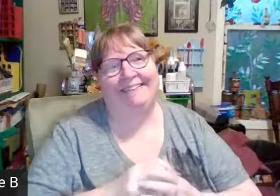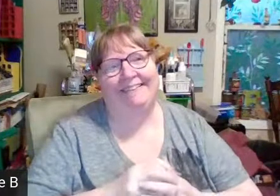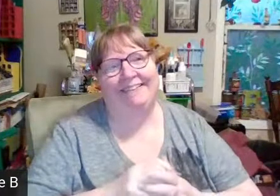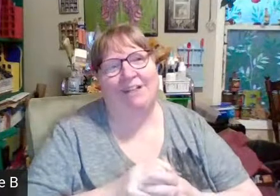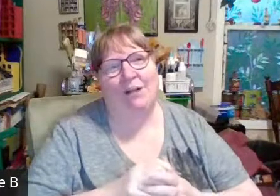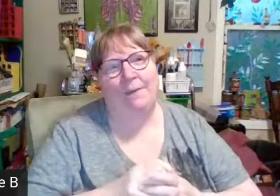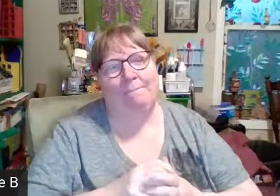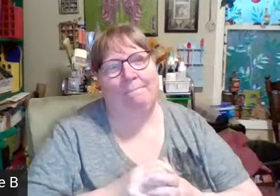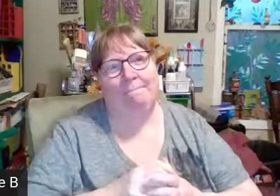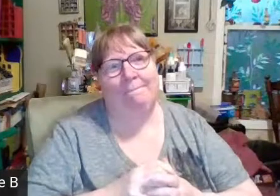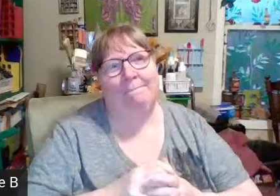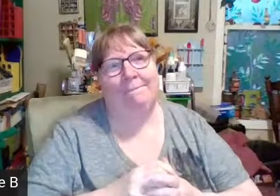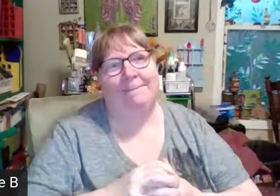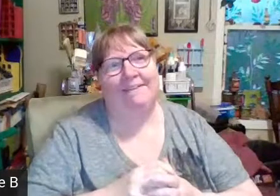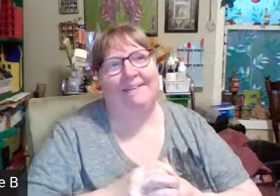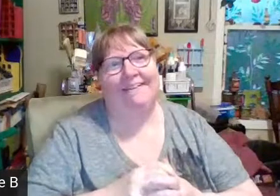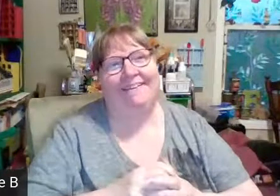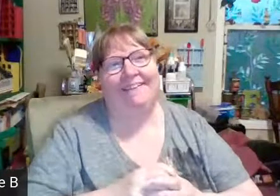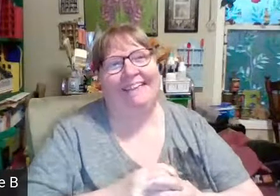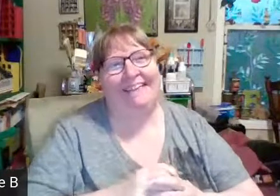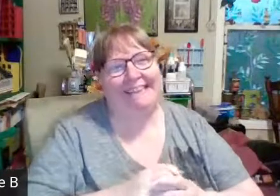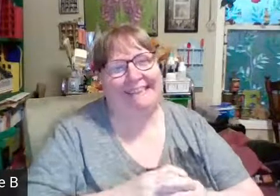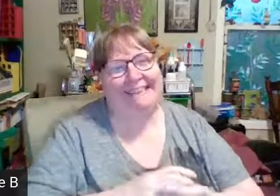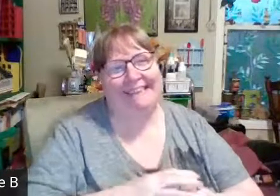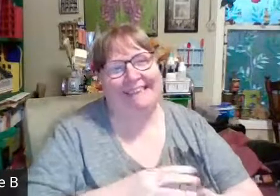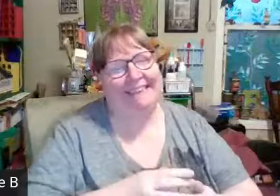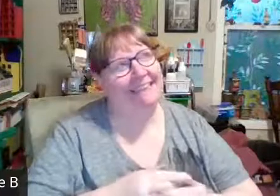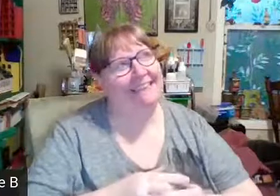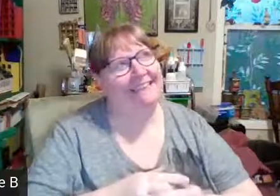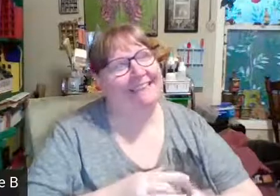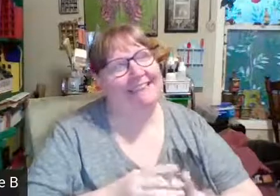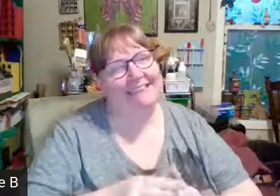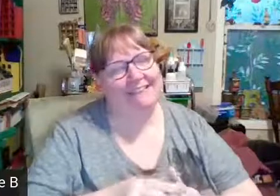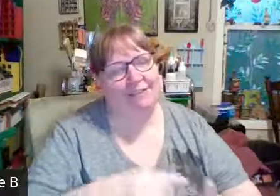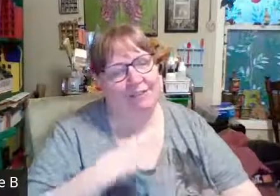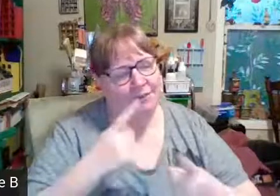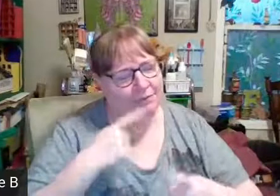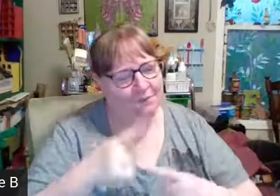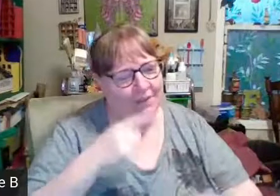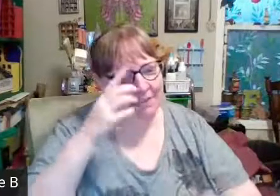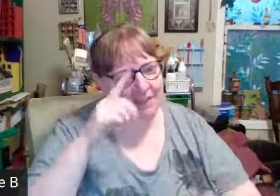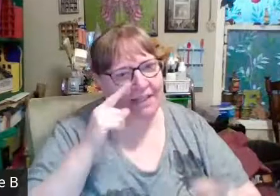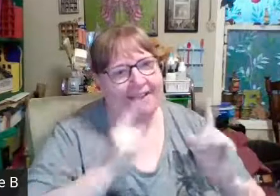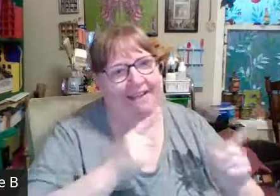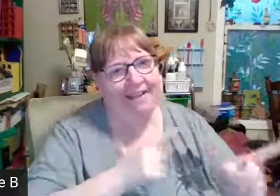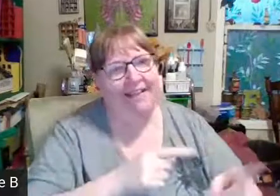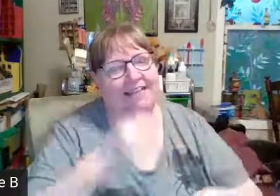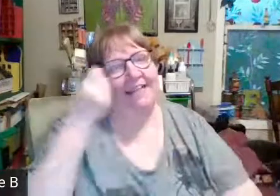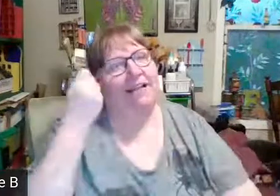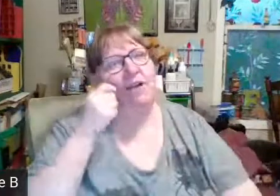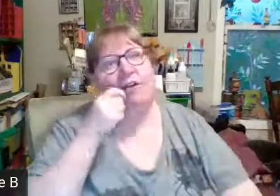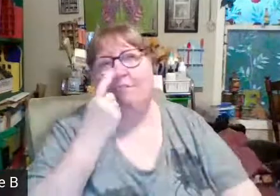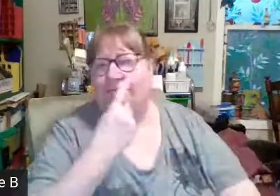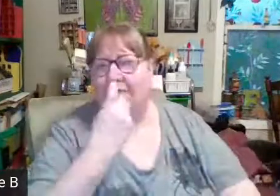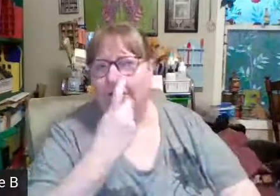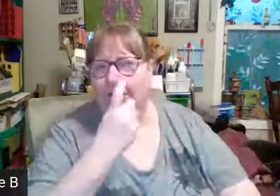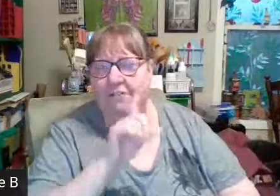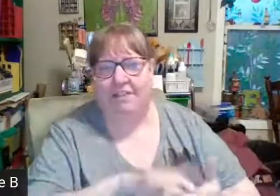I think I forgot. Oh, okay. So someone asked, who is the smile list for? The smile list is for the